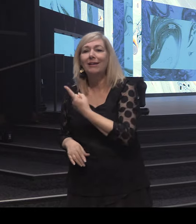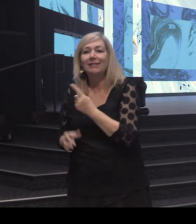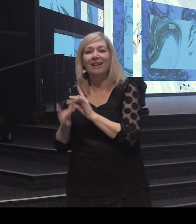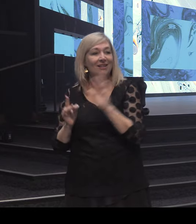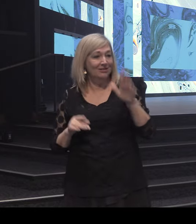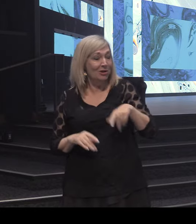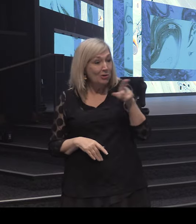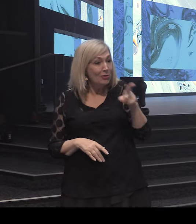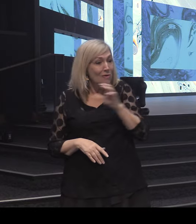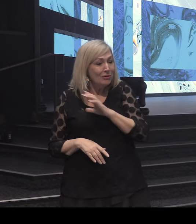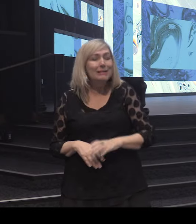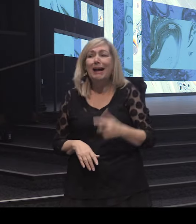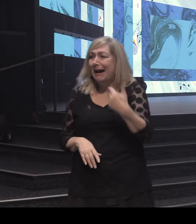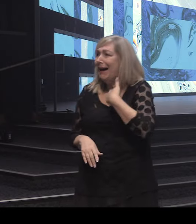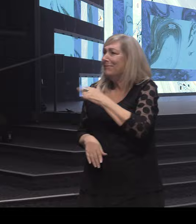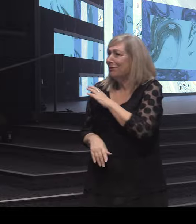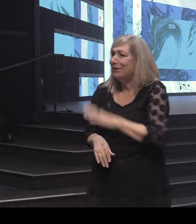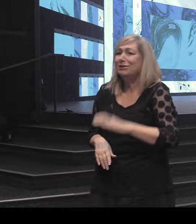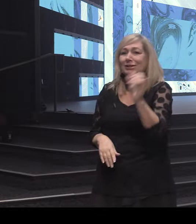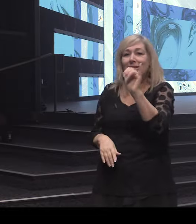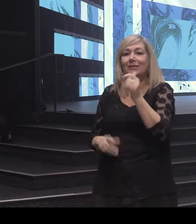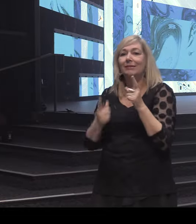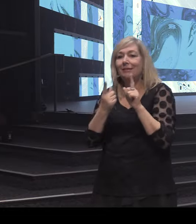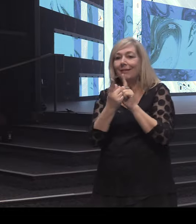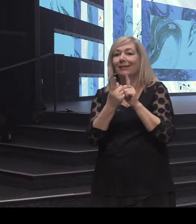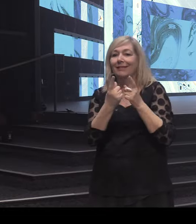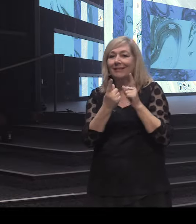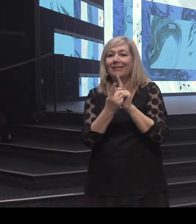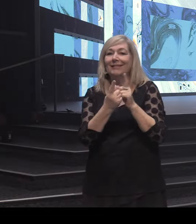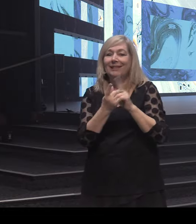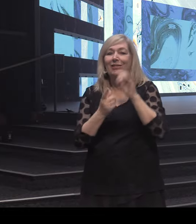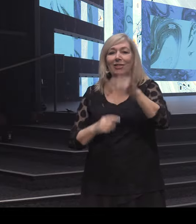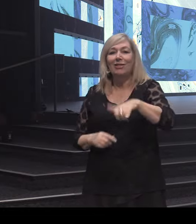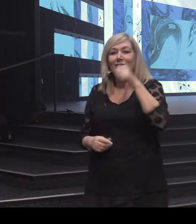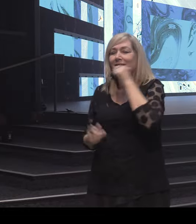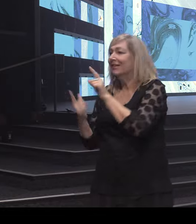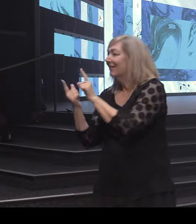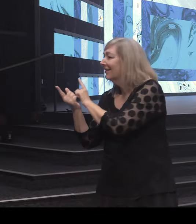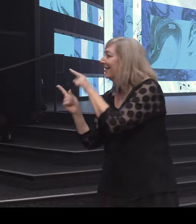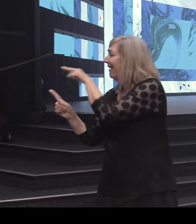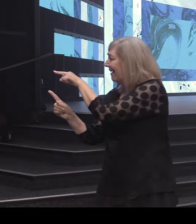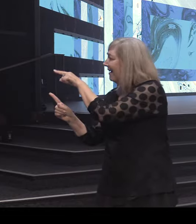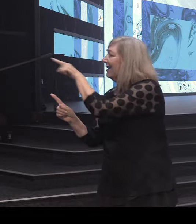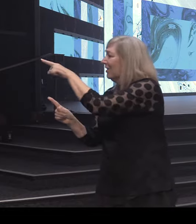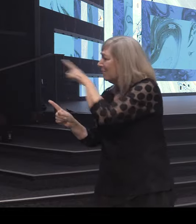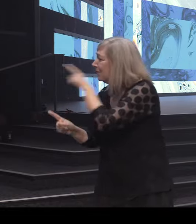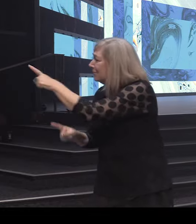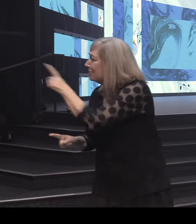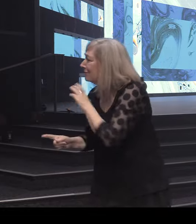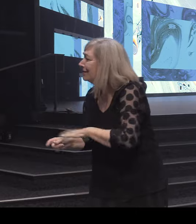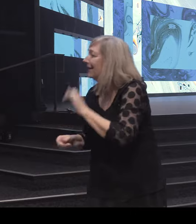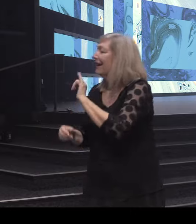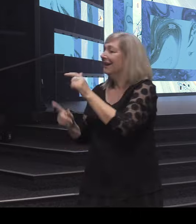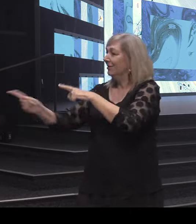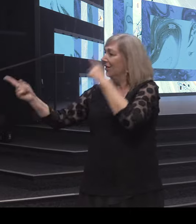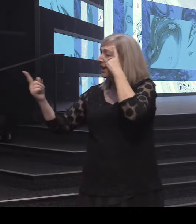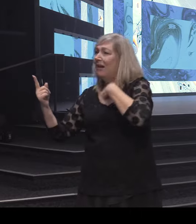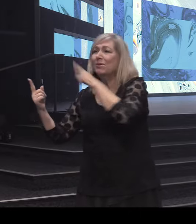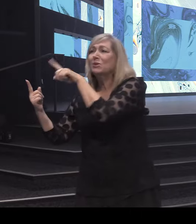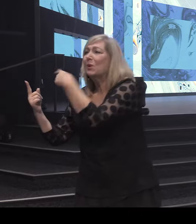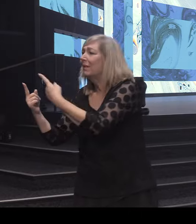then another said, are you a Christian? I'm a Christian too. I thought I was the only one. And another one said, are you a Christian? I'm a Christian too. I thought I was the